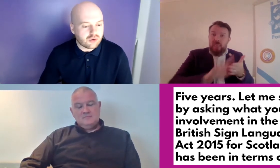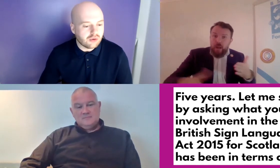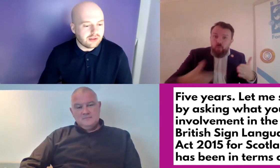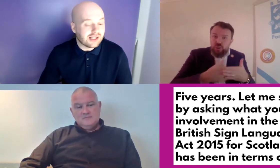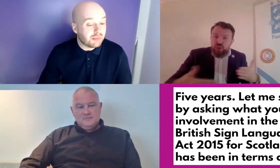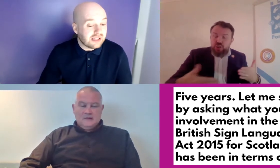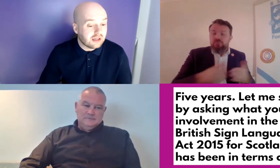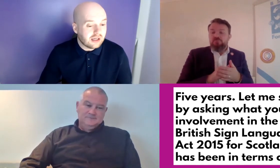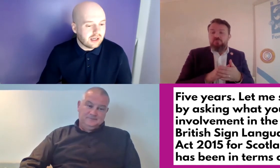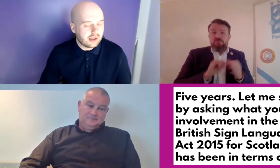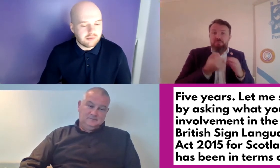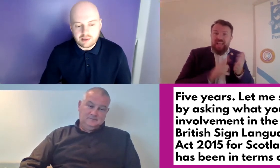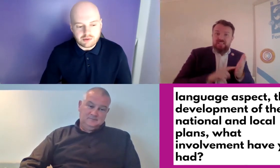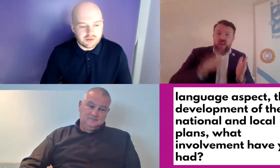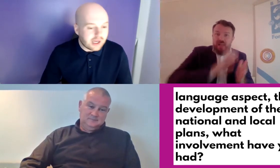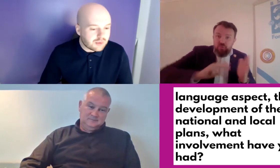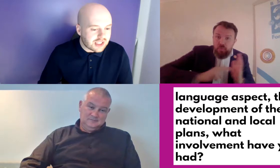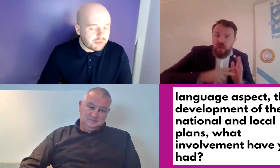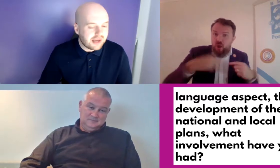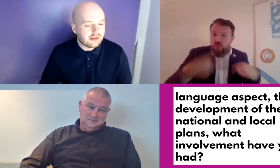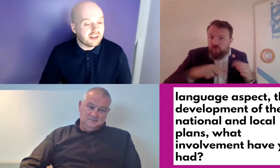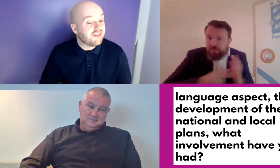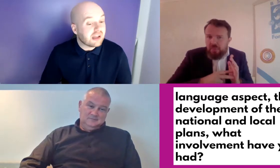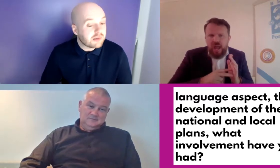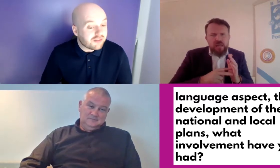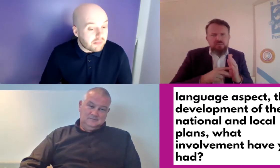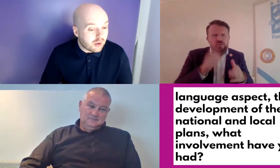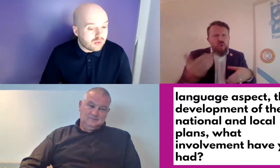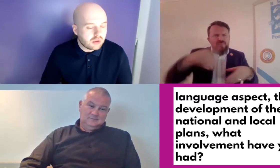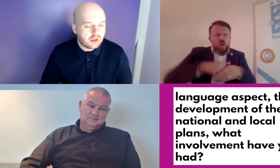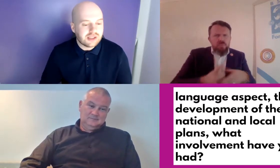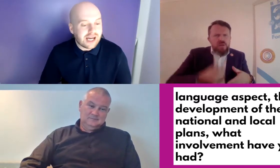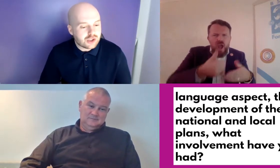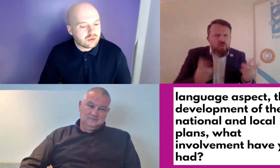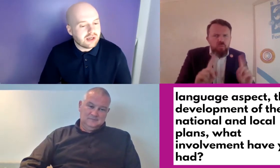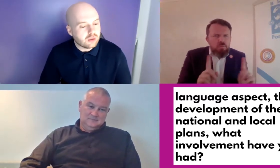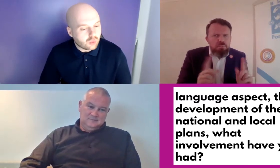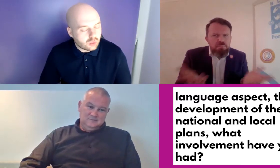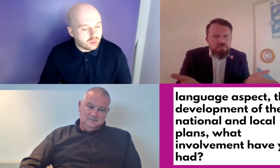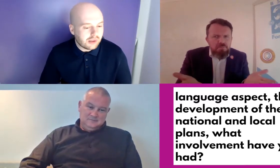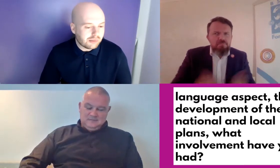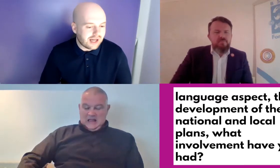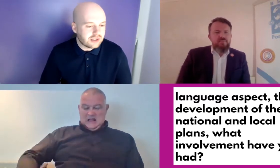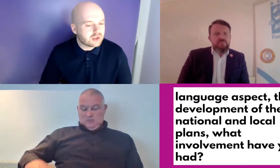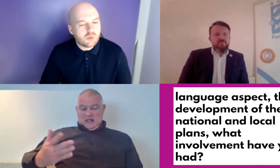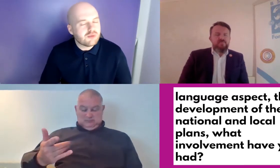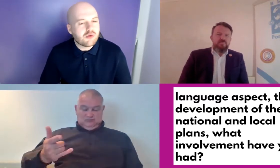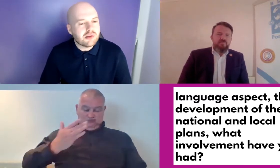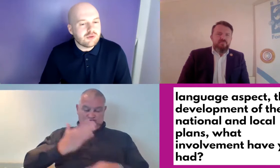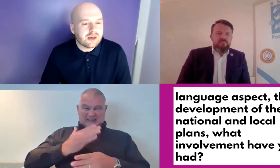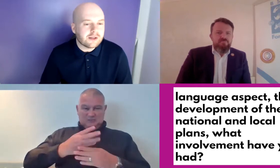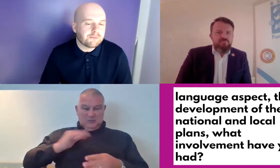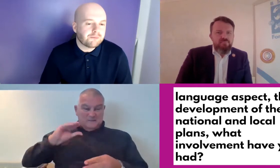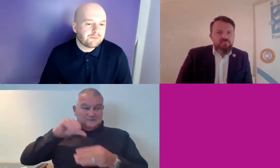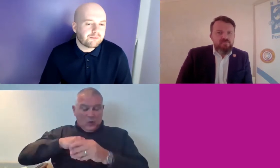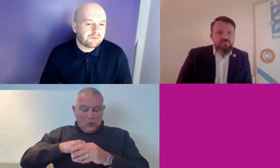for Scotland has been in terms of the language aspect, the development of the bill, national and local plans. What involvement have you